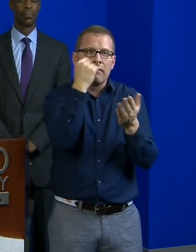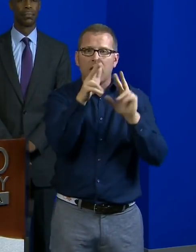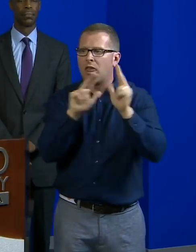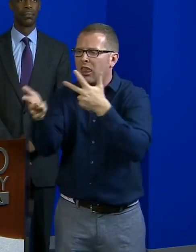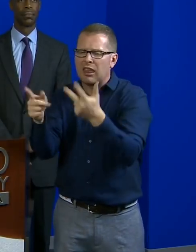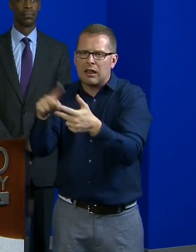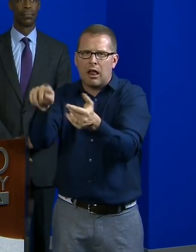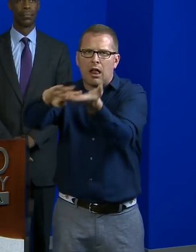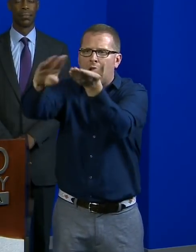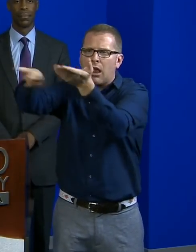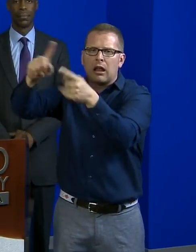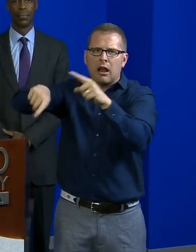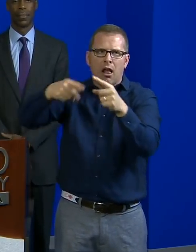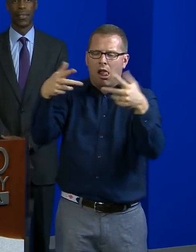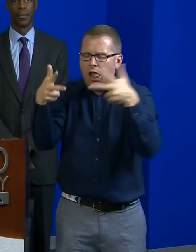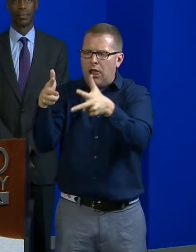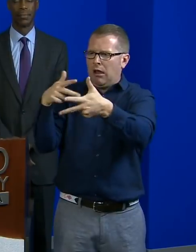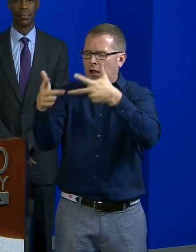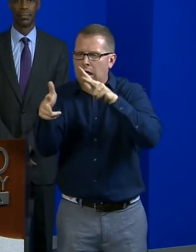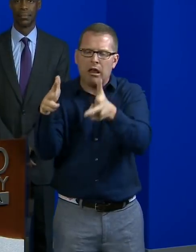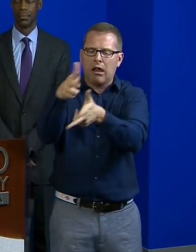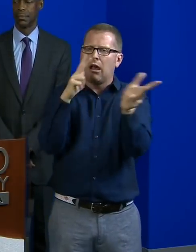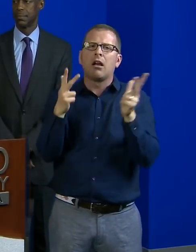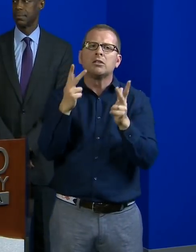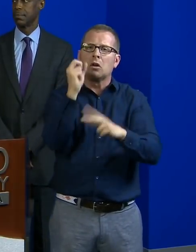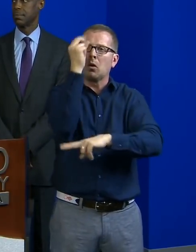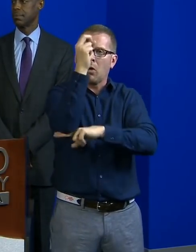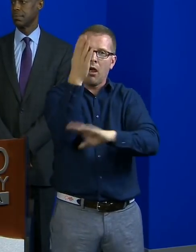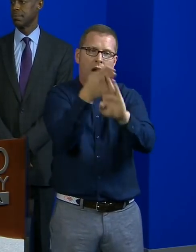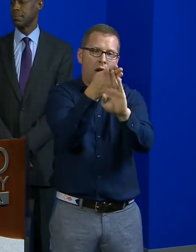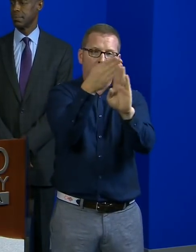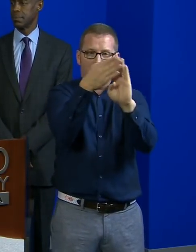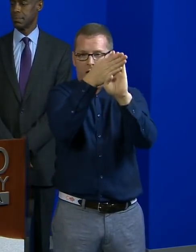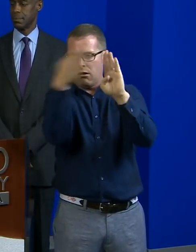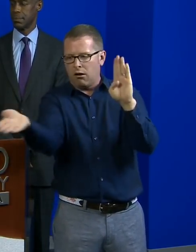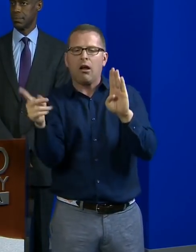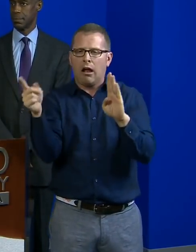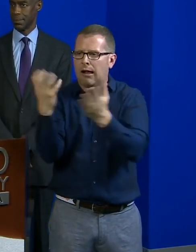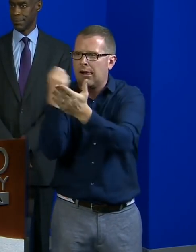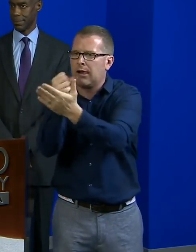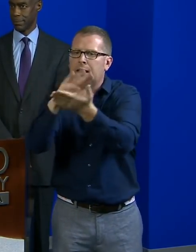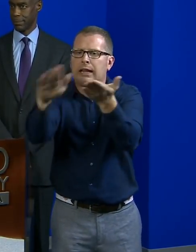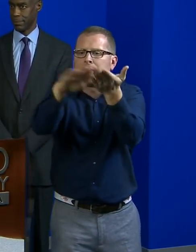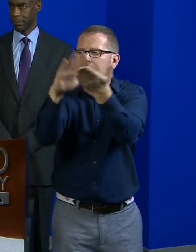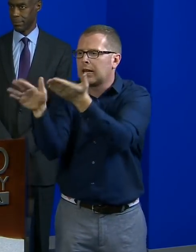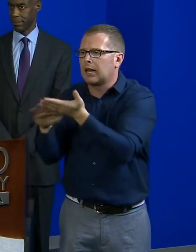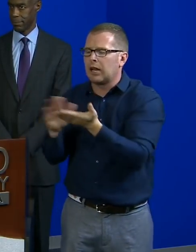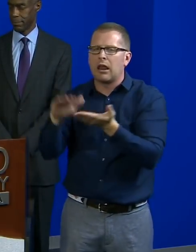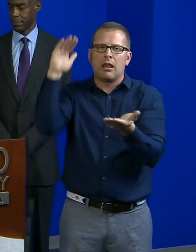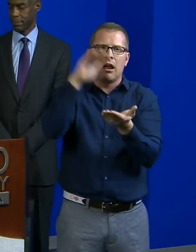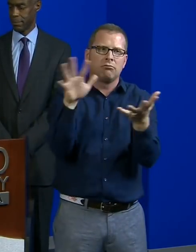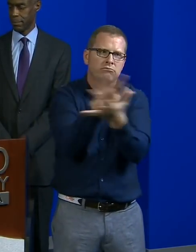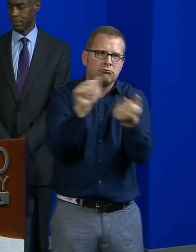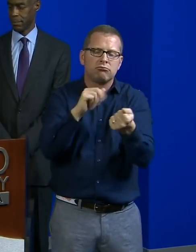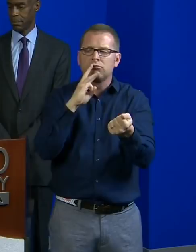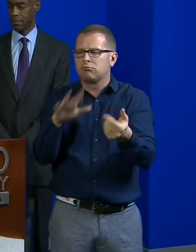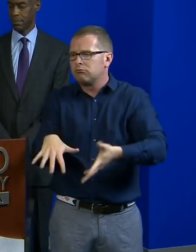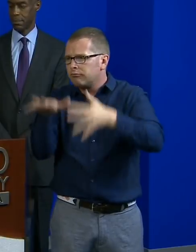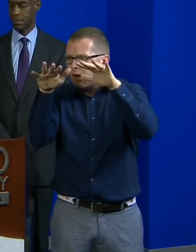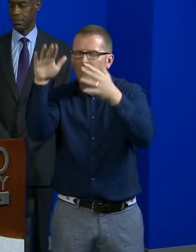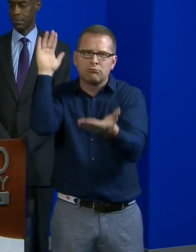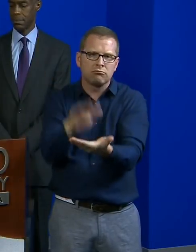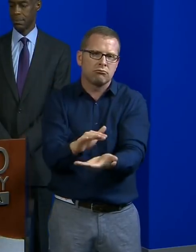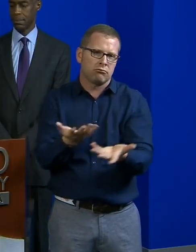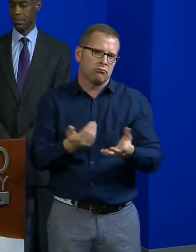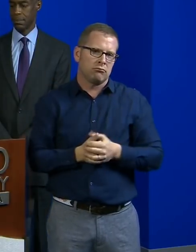to voluntarily cooperate with us so we can do the best job we can to get through the storm. And when does it become mandatory? Tomorrow. Will